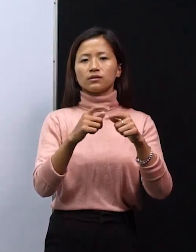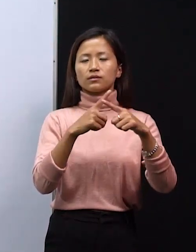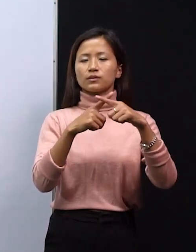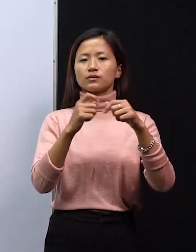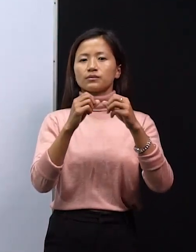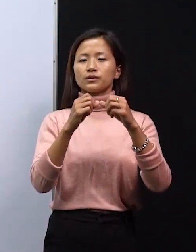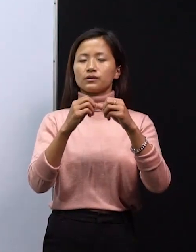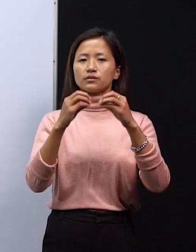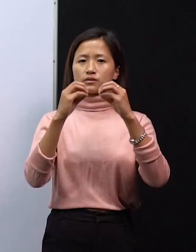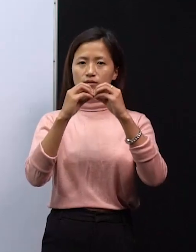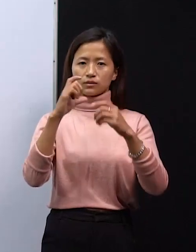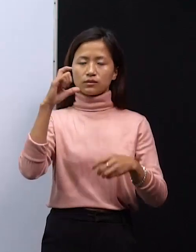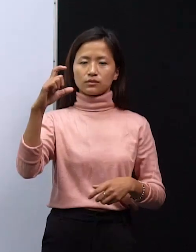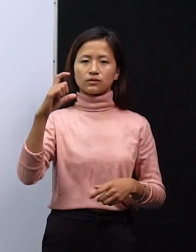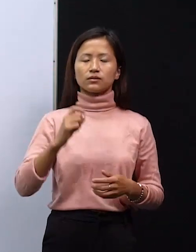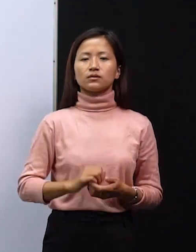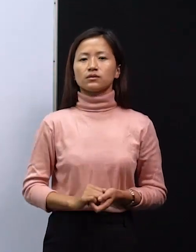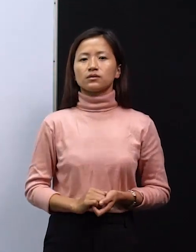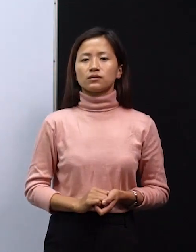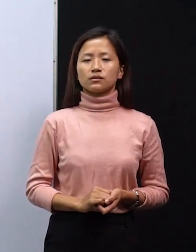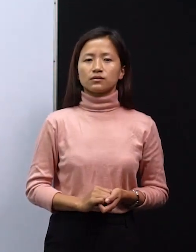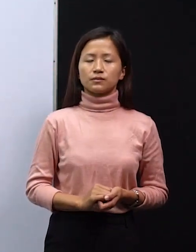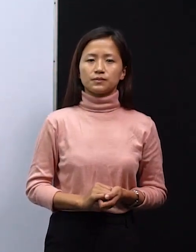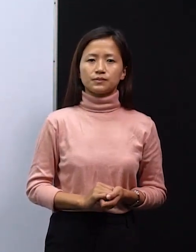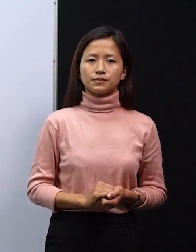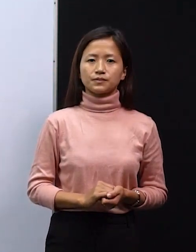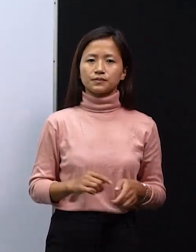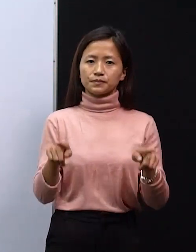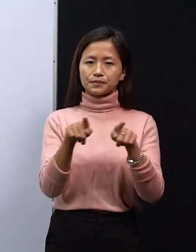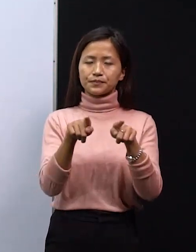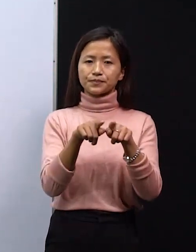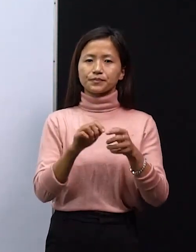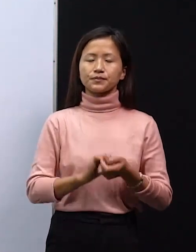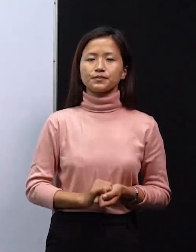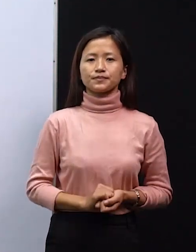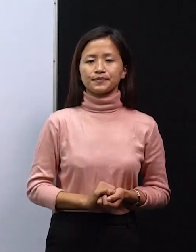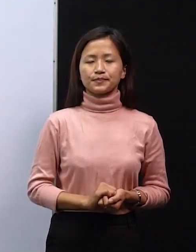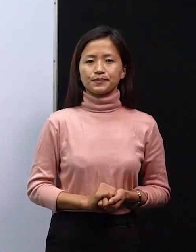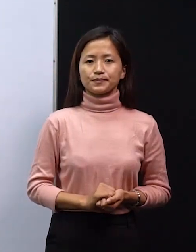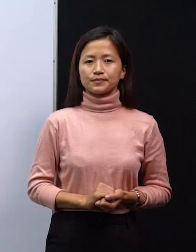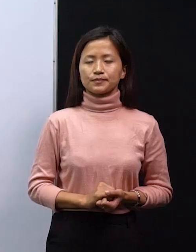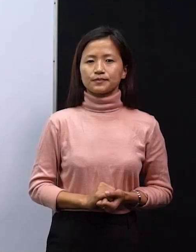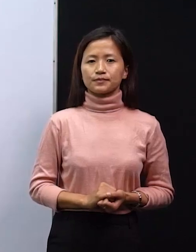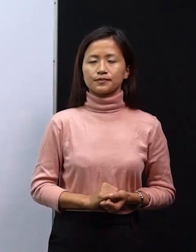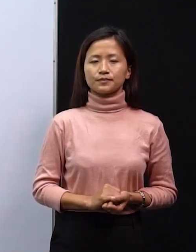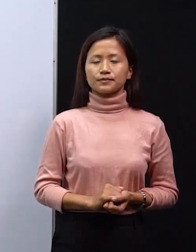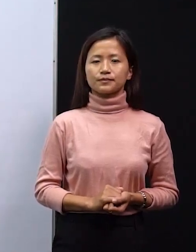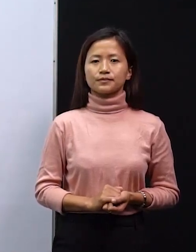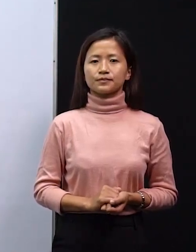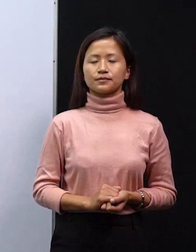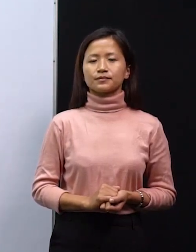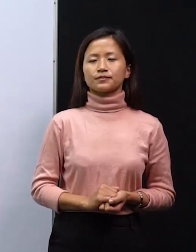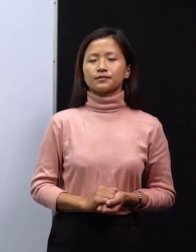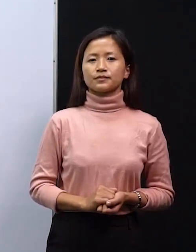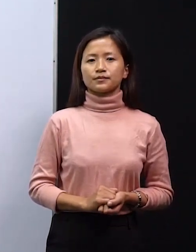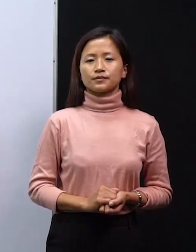B and C. Similarly for C also, alright? This is how you're going to multiply them. So let's do it